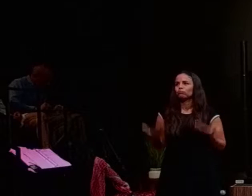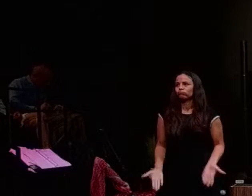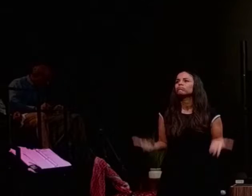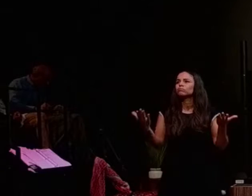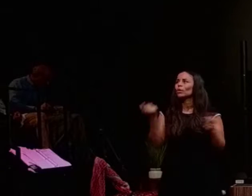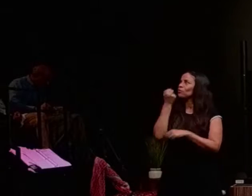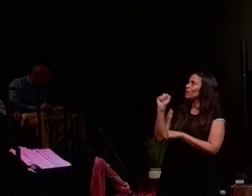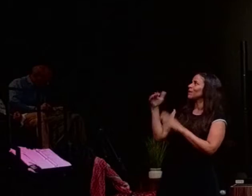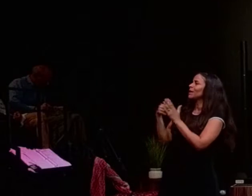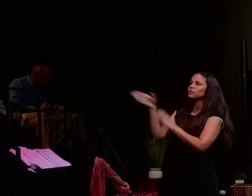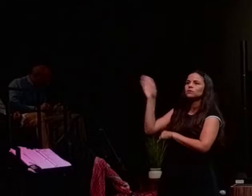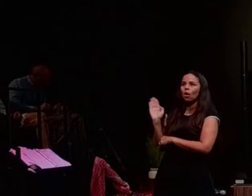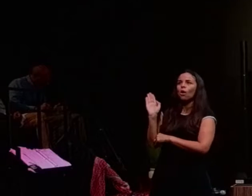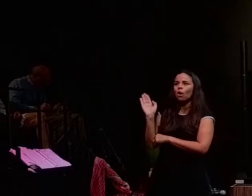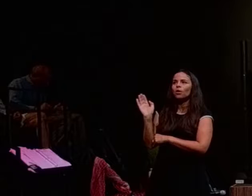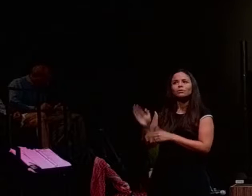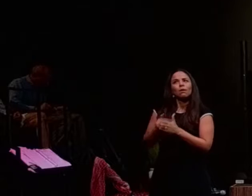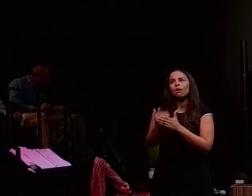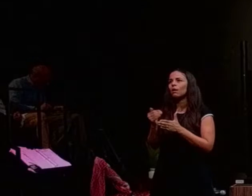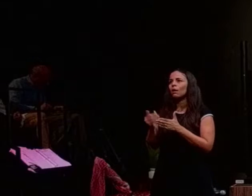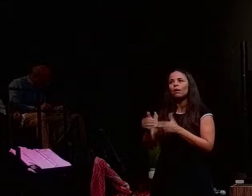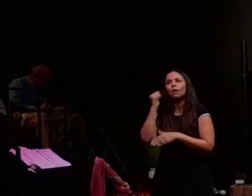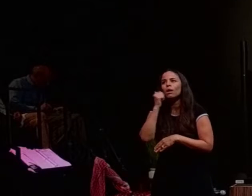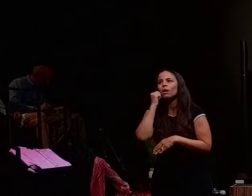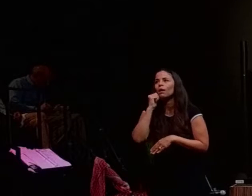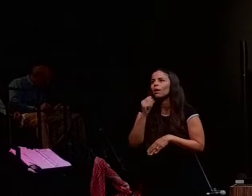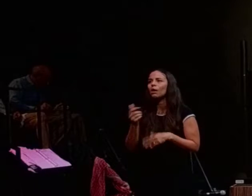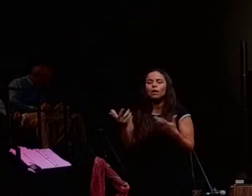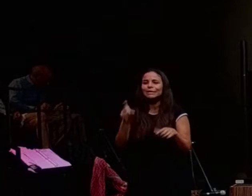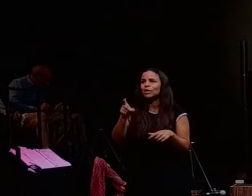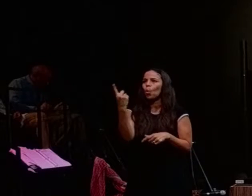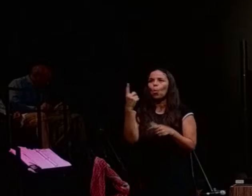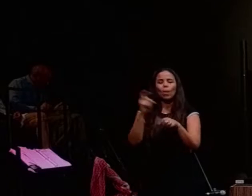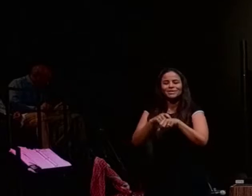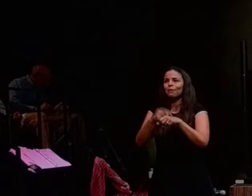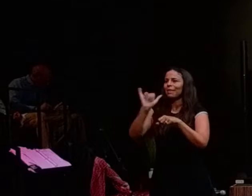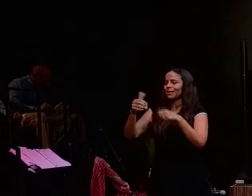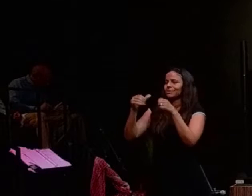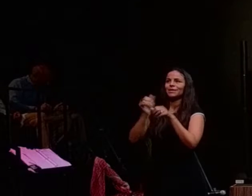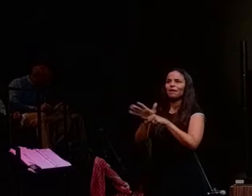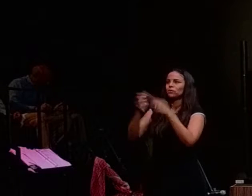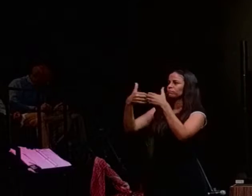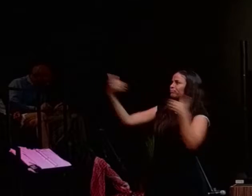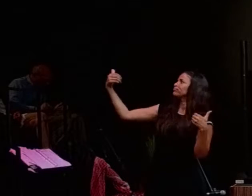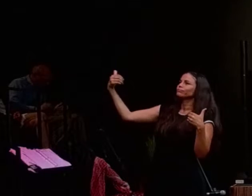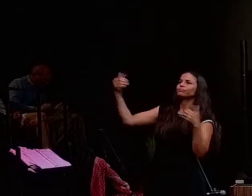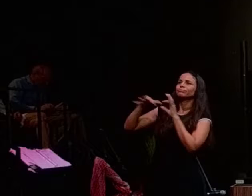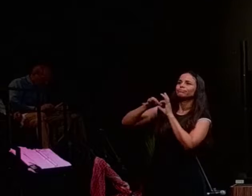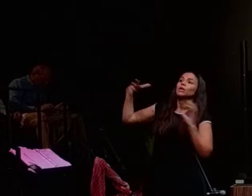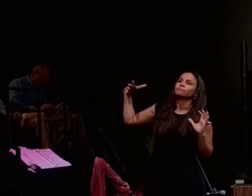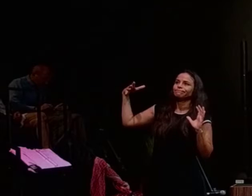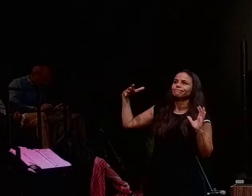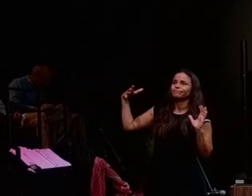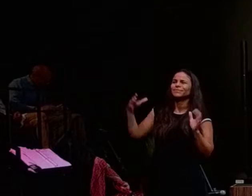We rebel against God on the regular, you know, and all it takes is one time to separate us from God.